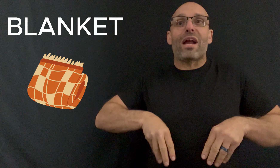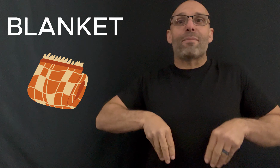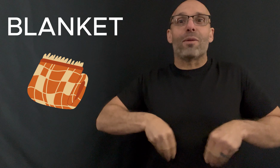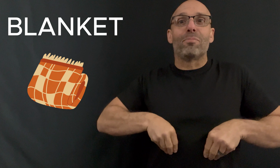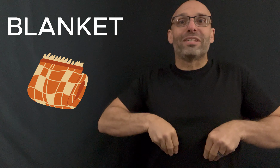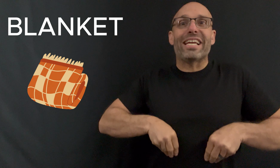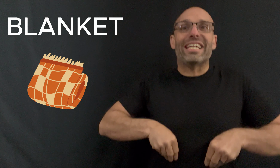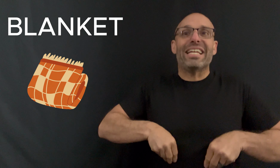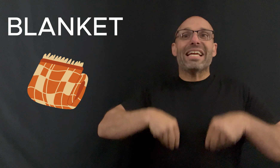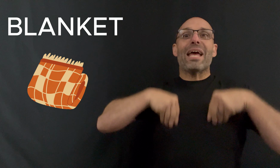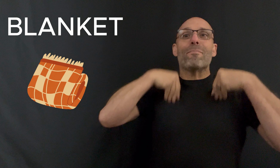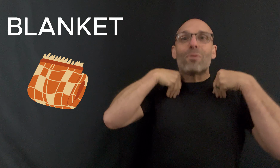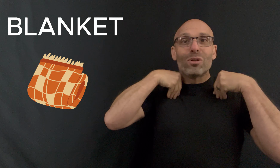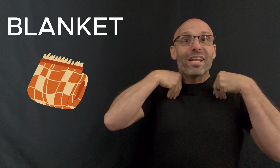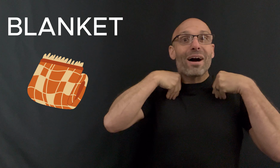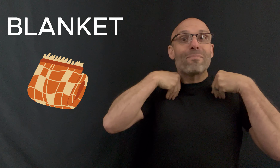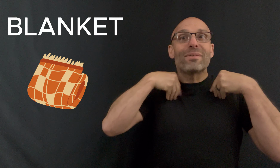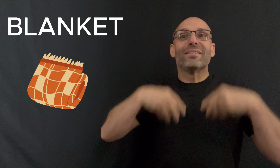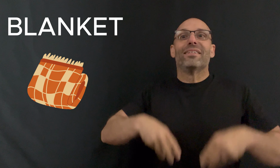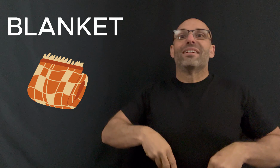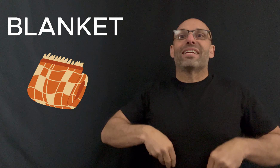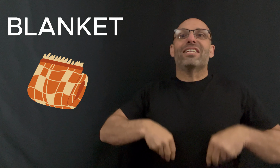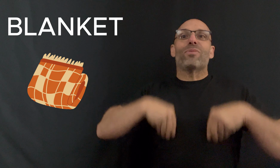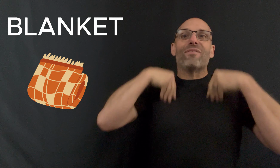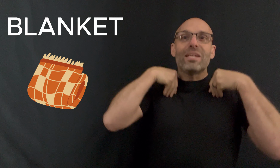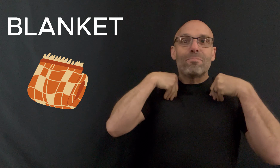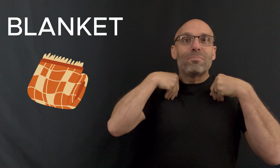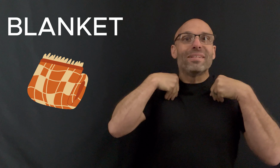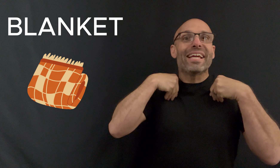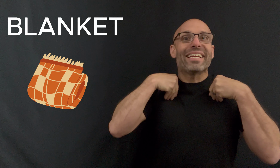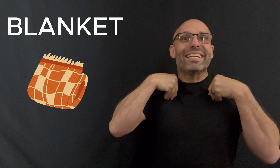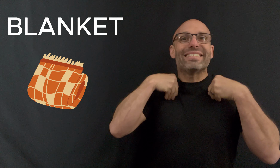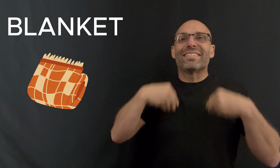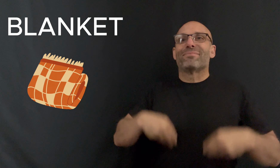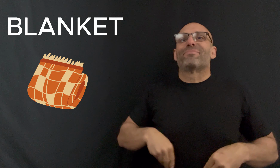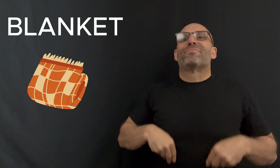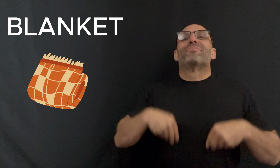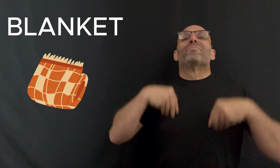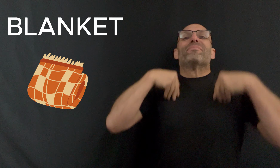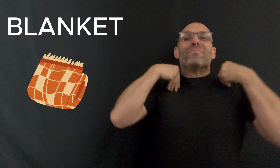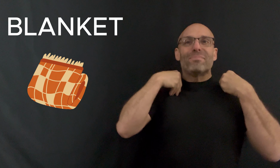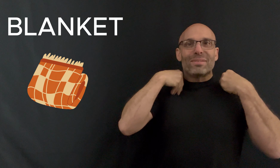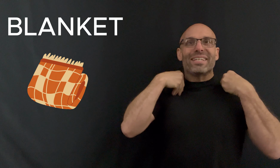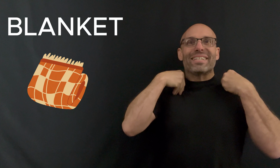our blanket and pull it up. Okay, so we have the blanket. Blanket.